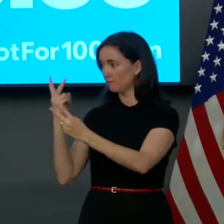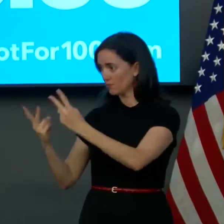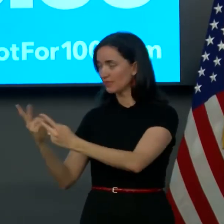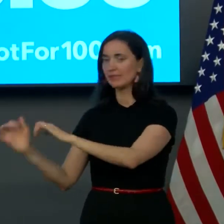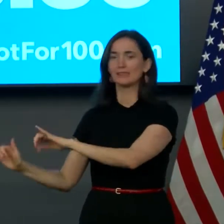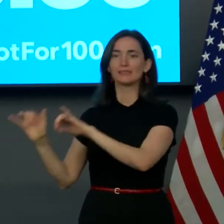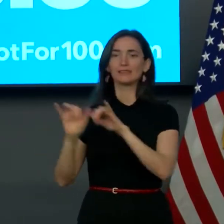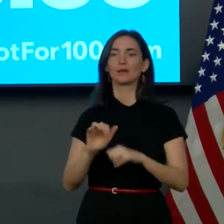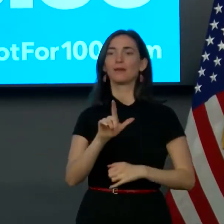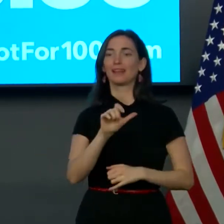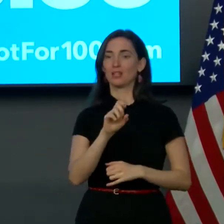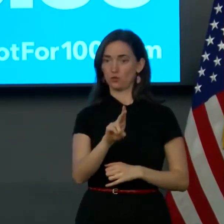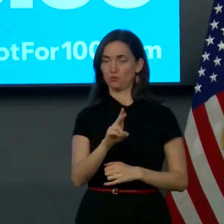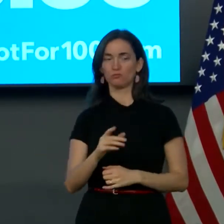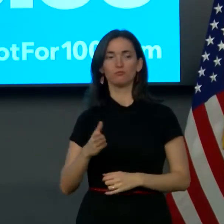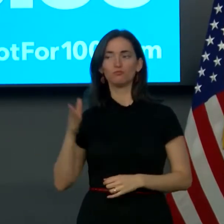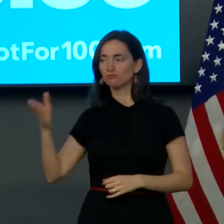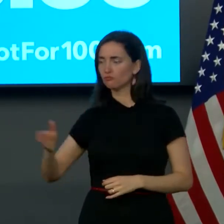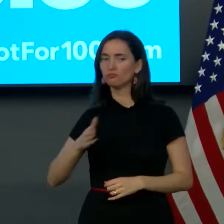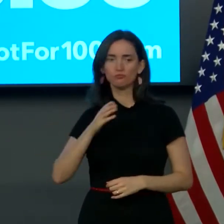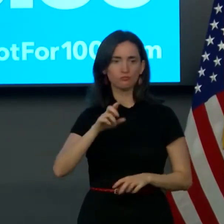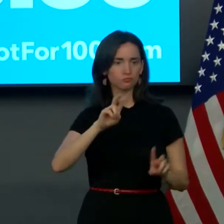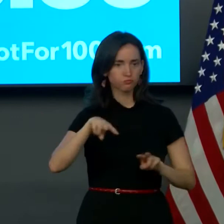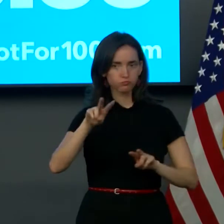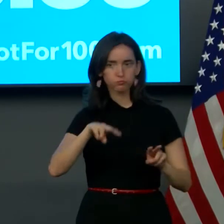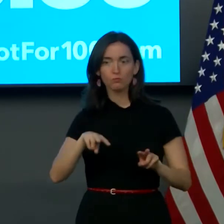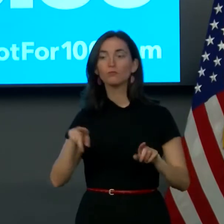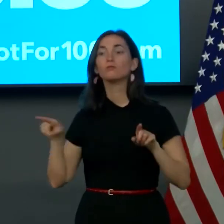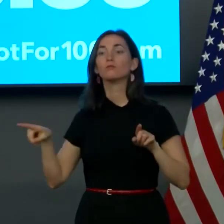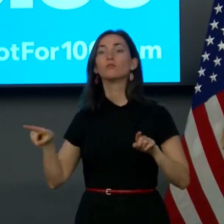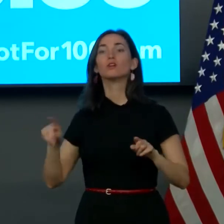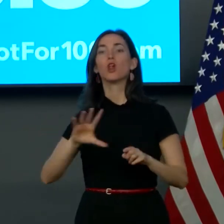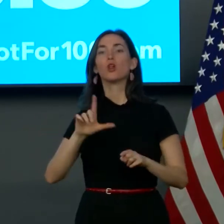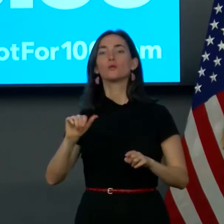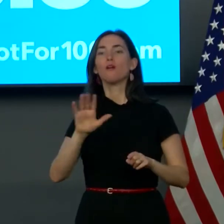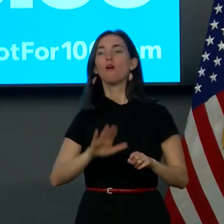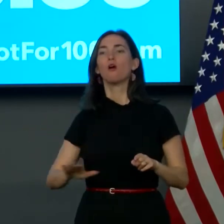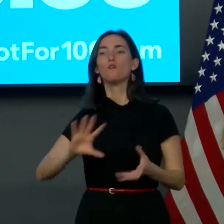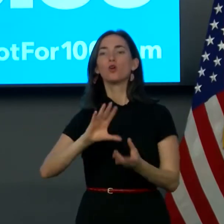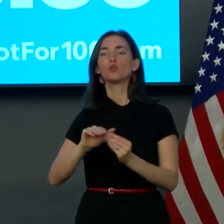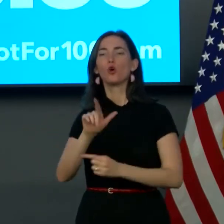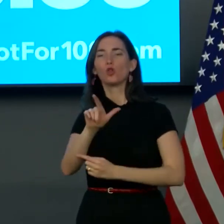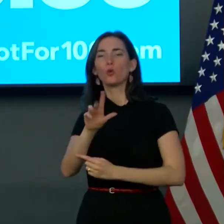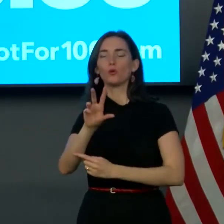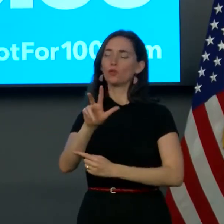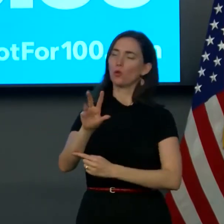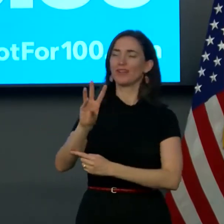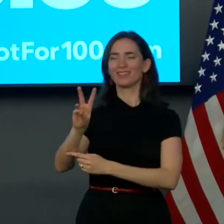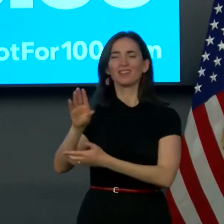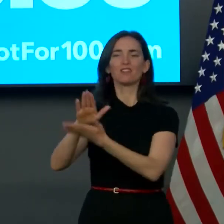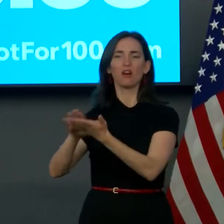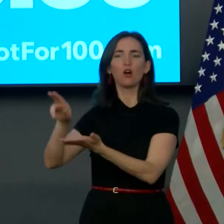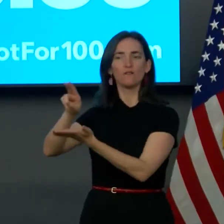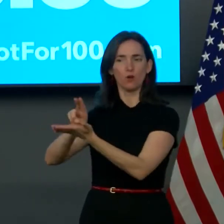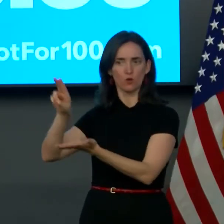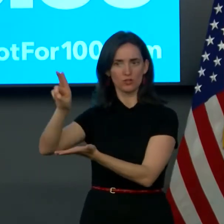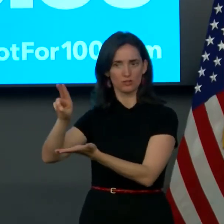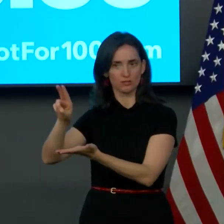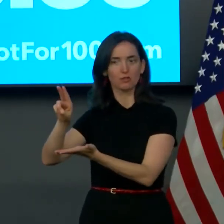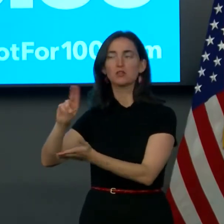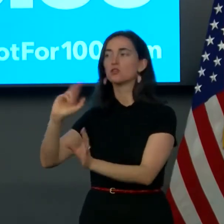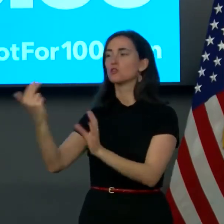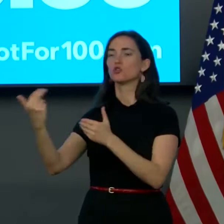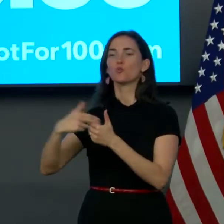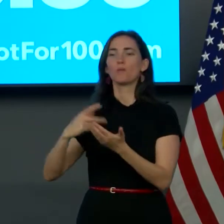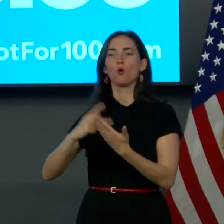ULL and LSU are among 36 institutions of higher education participating in the Shot for 100 vaccine